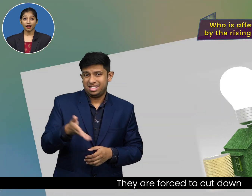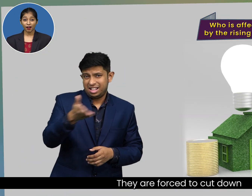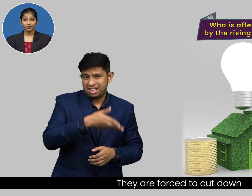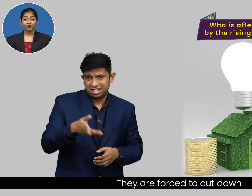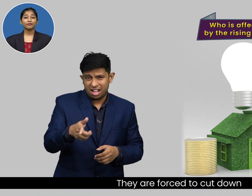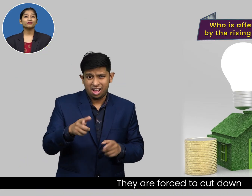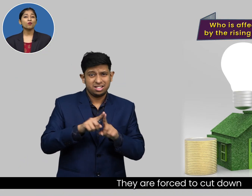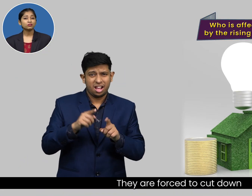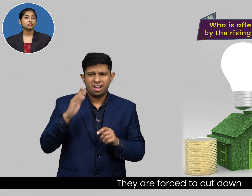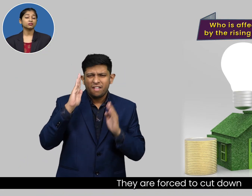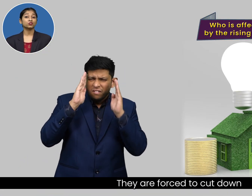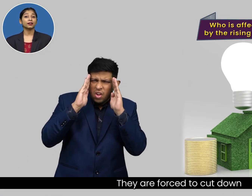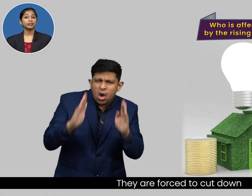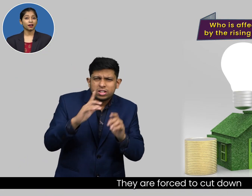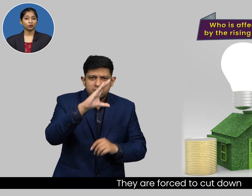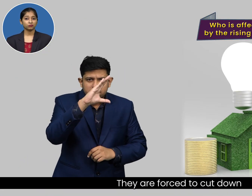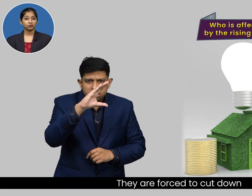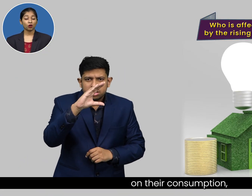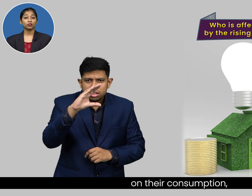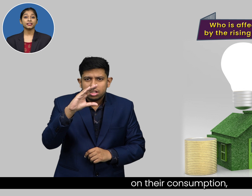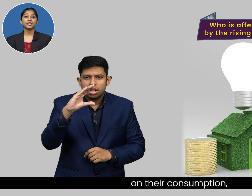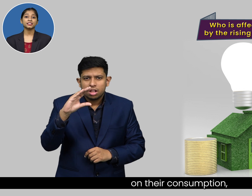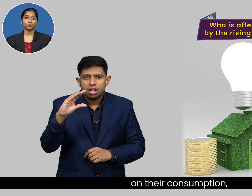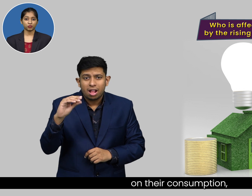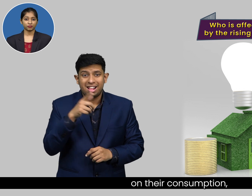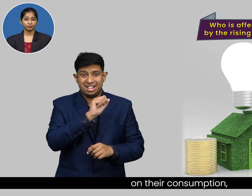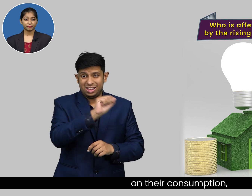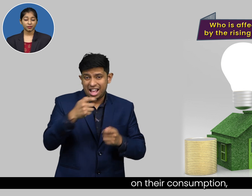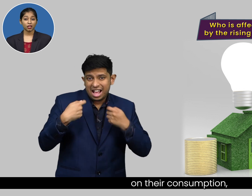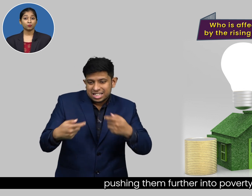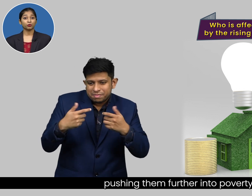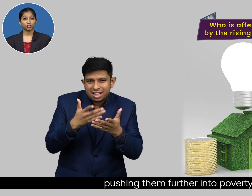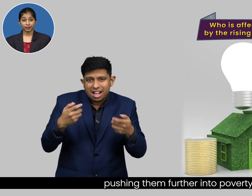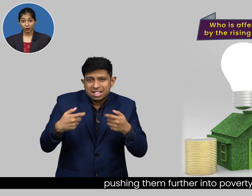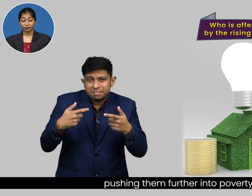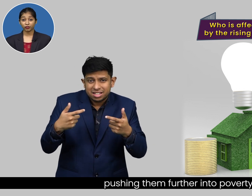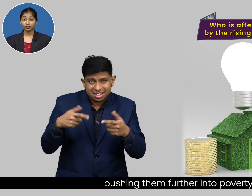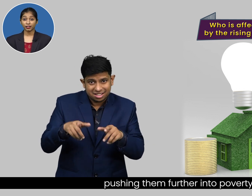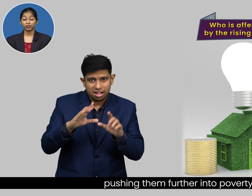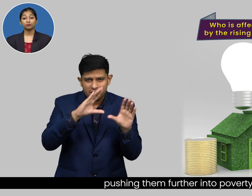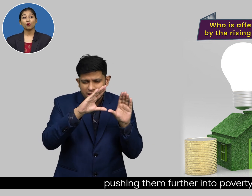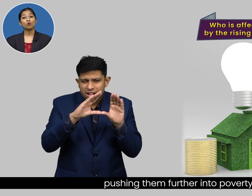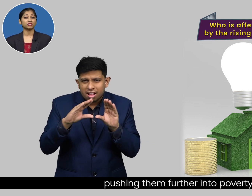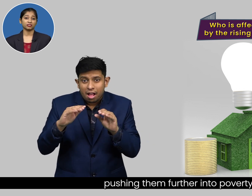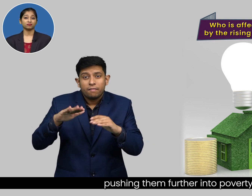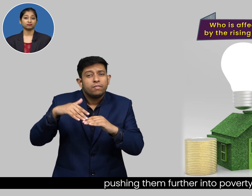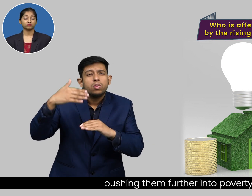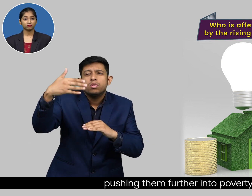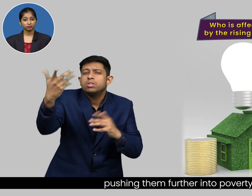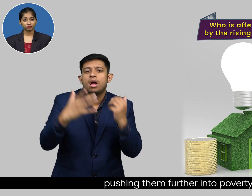They are forced to cut down on their consumption, pushing them further into